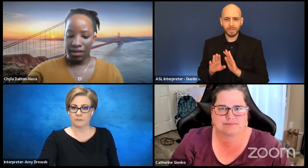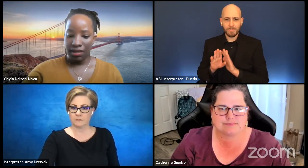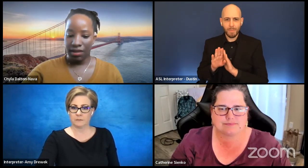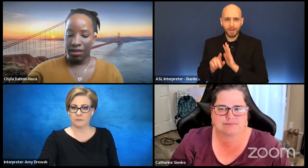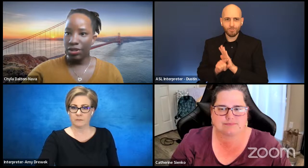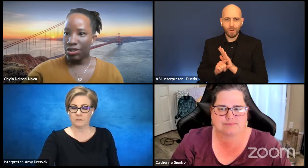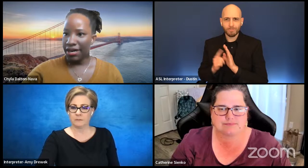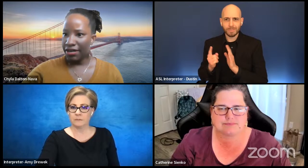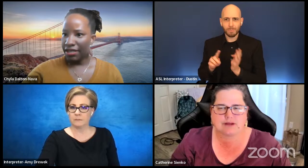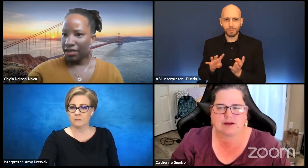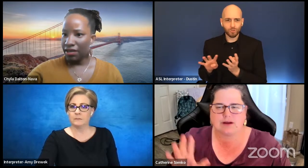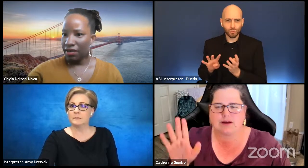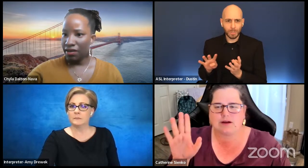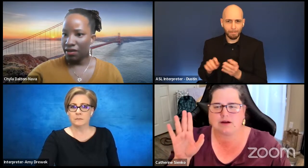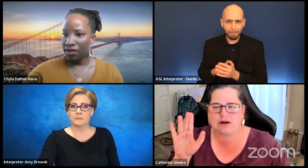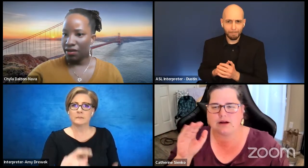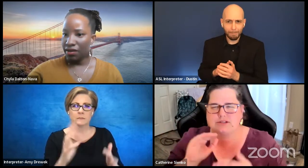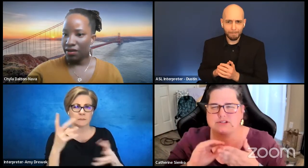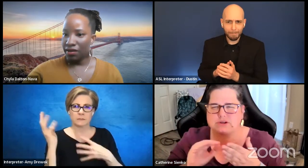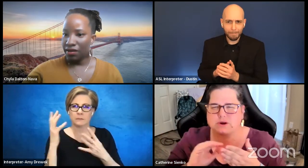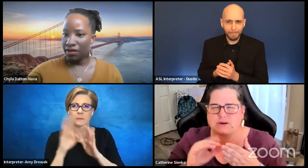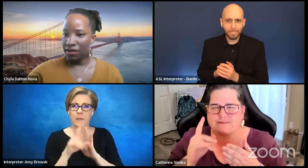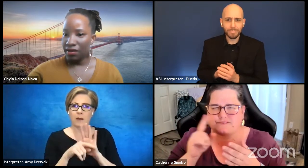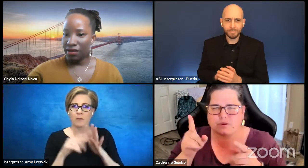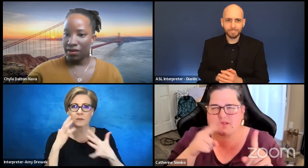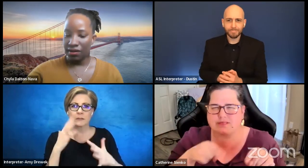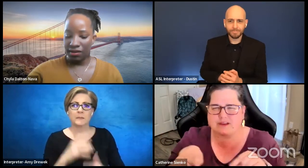Board meeting today. It is January 15th.